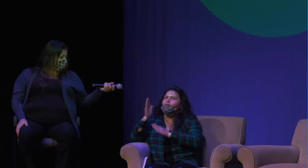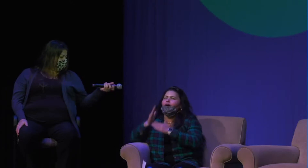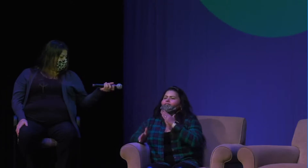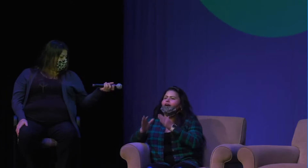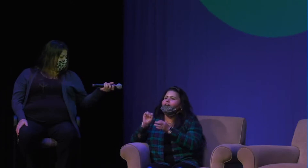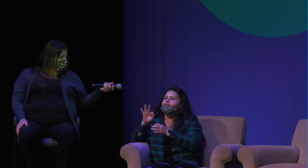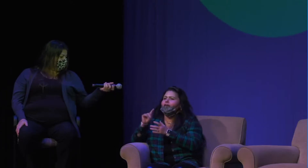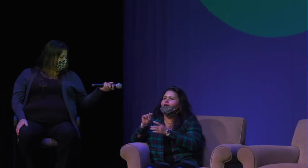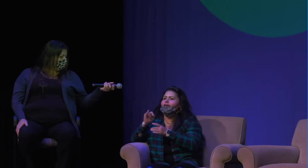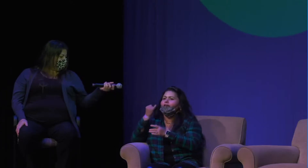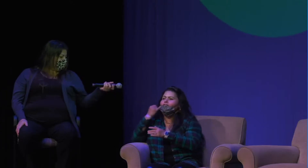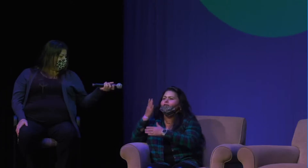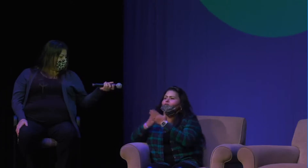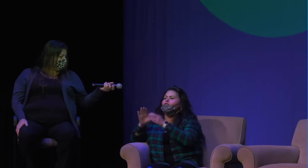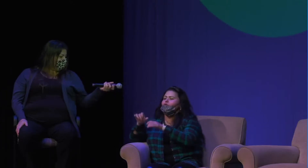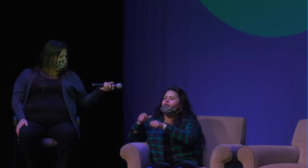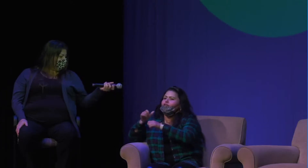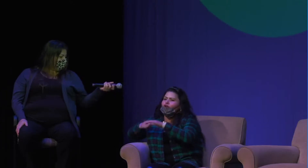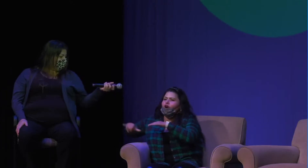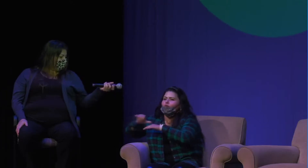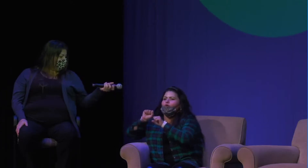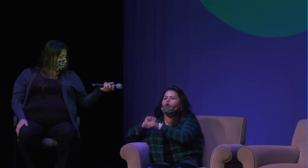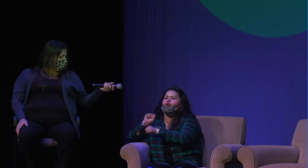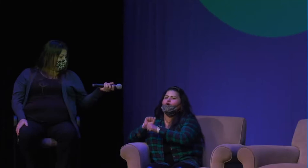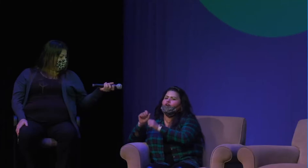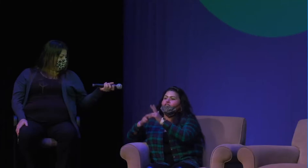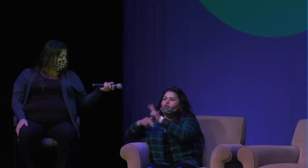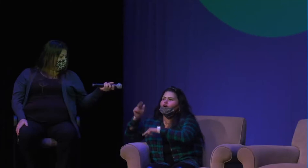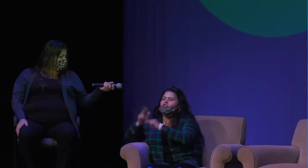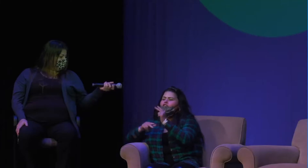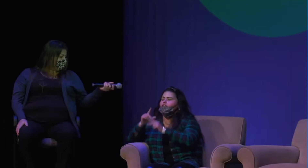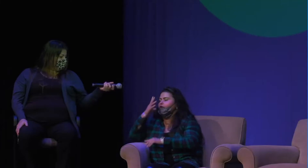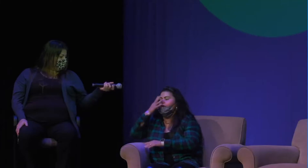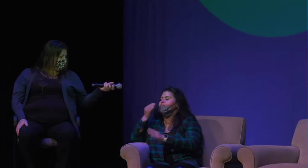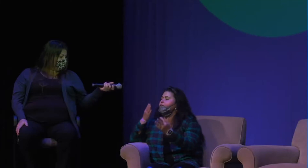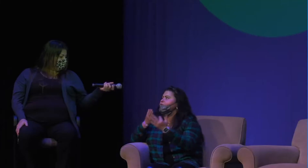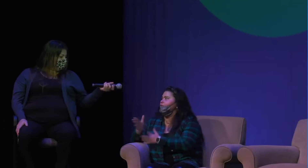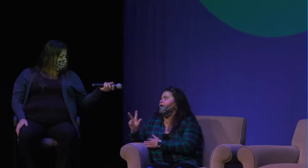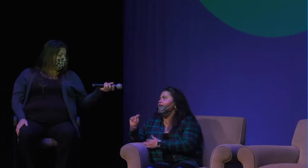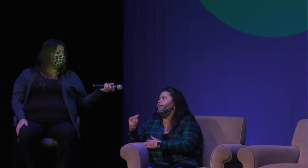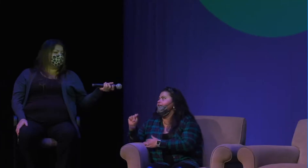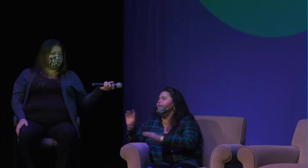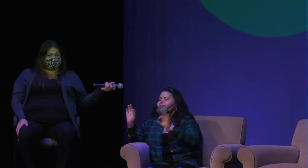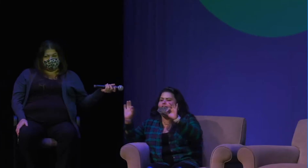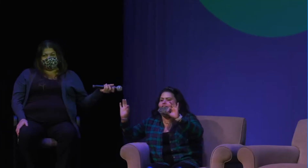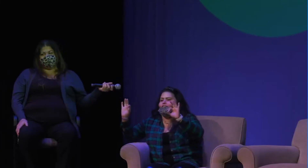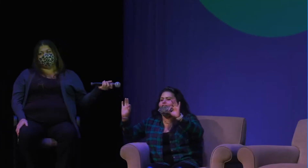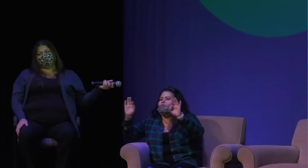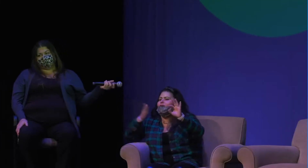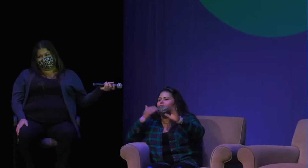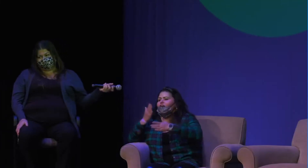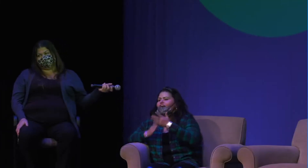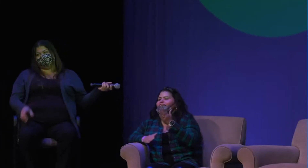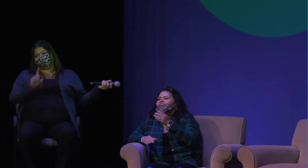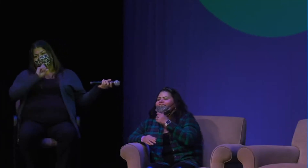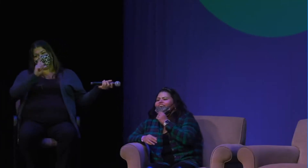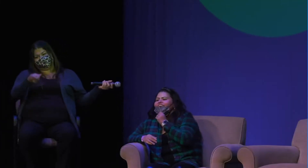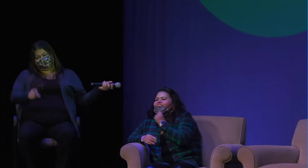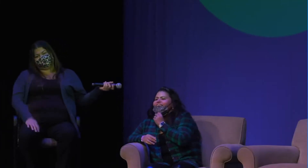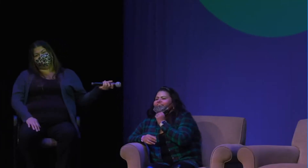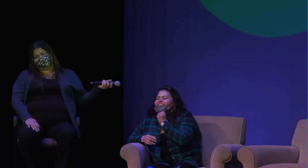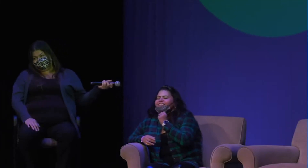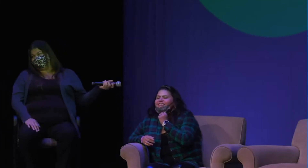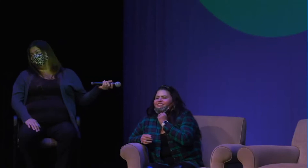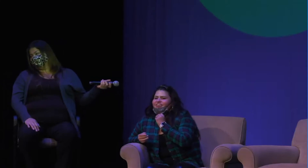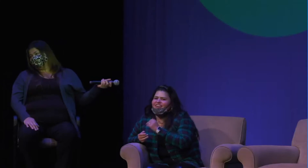side of it, if someone doing yard work or construction, you can sleep through it. So that's the best